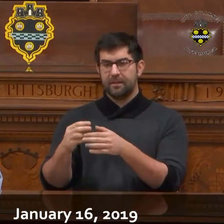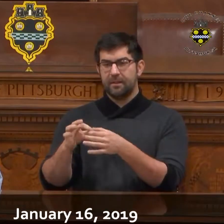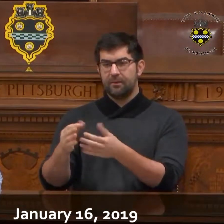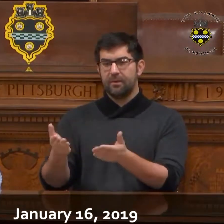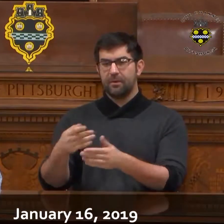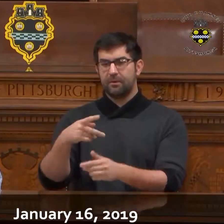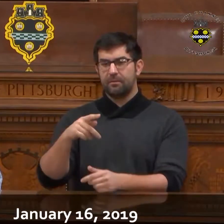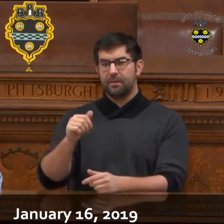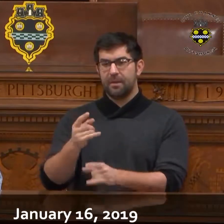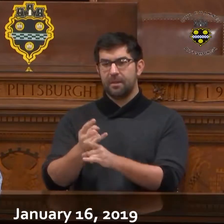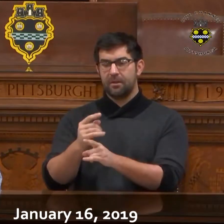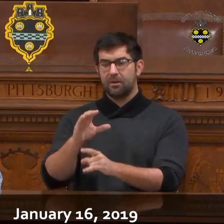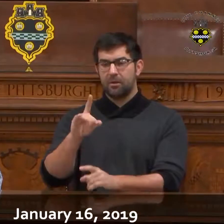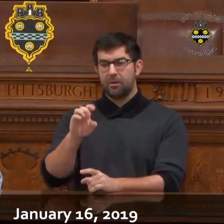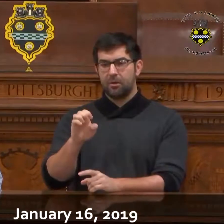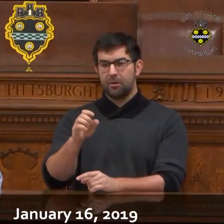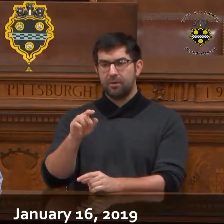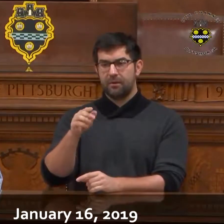Code subsection